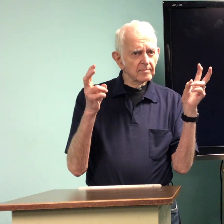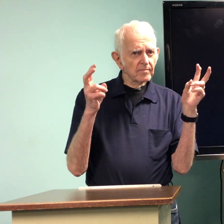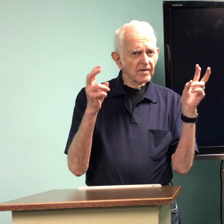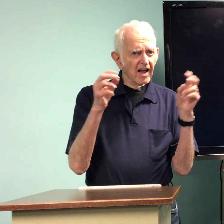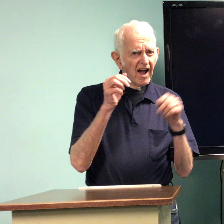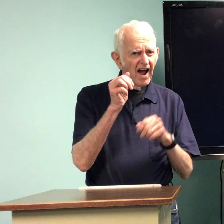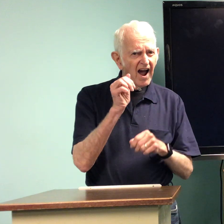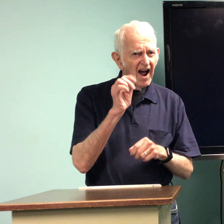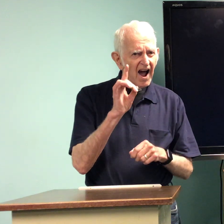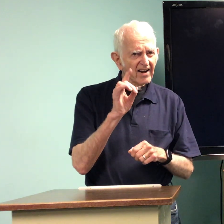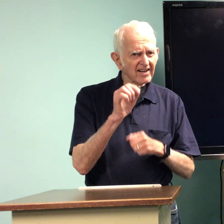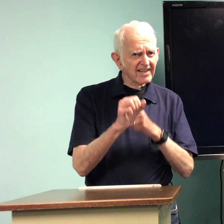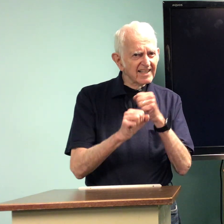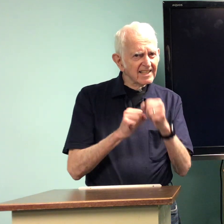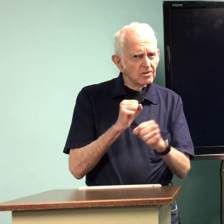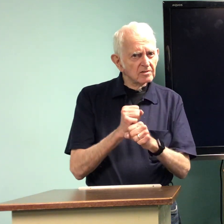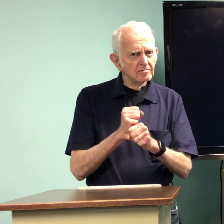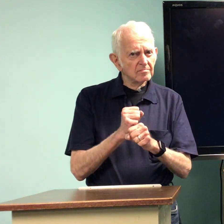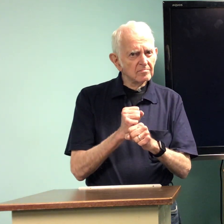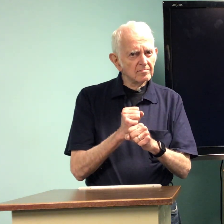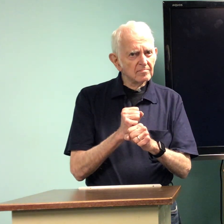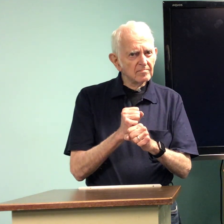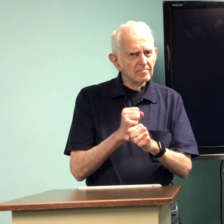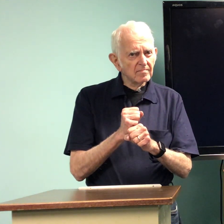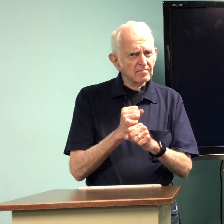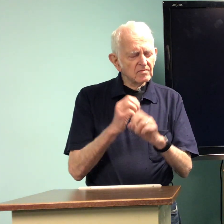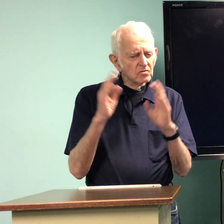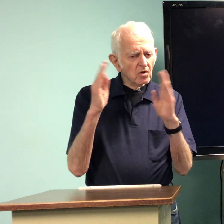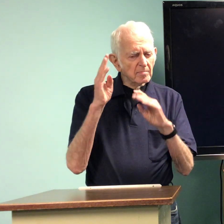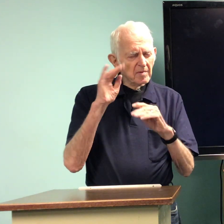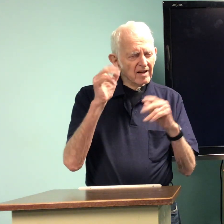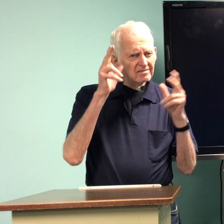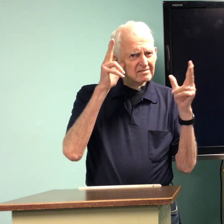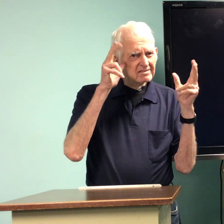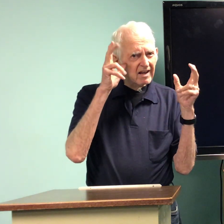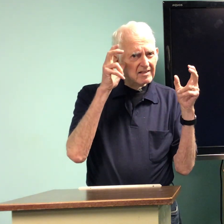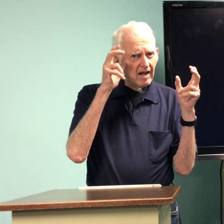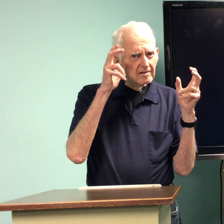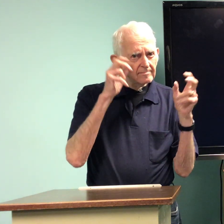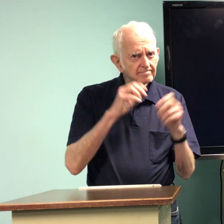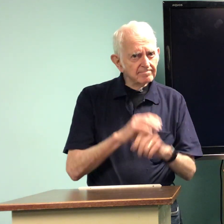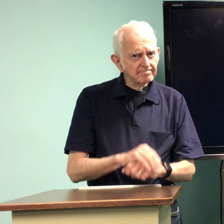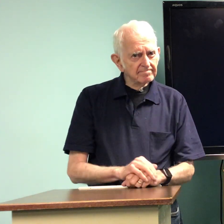there's a title, mm-hmm. 18 years, mm-hmm. Troubled by Satan.